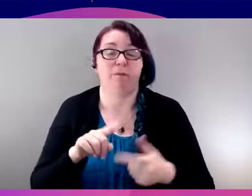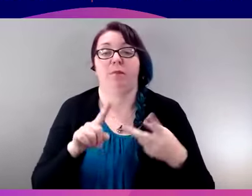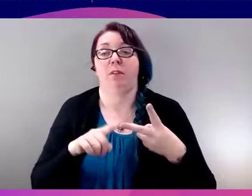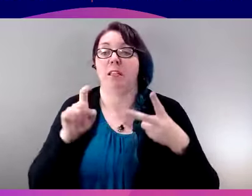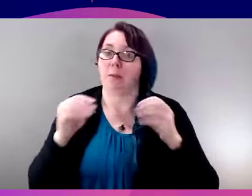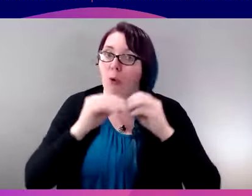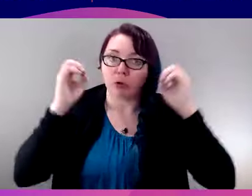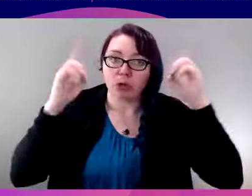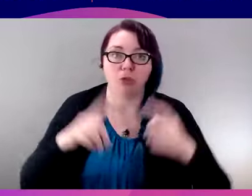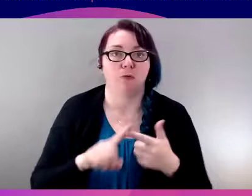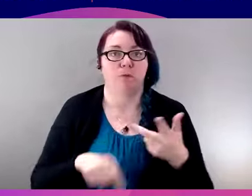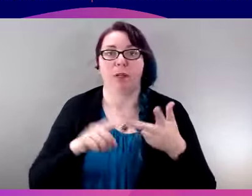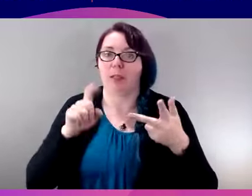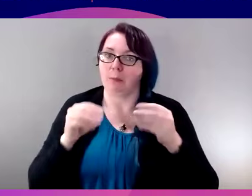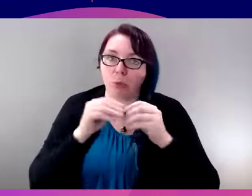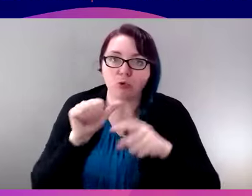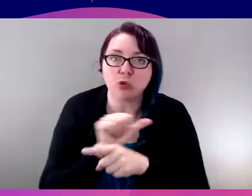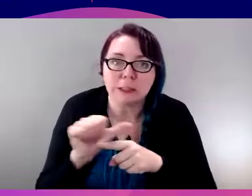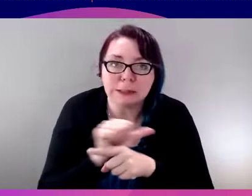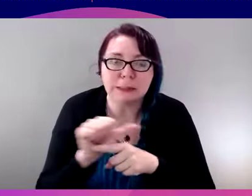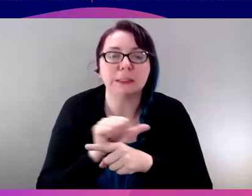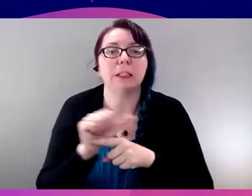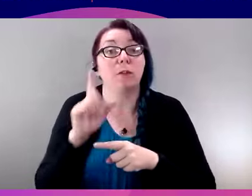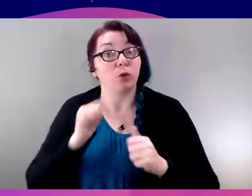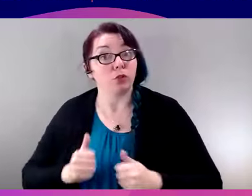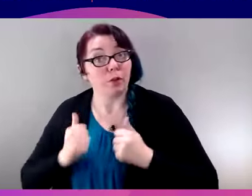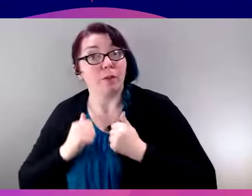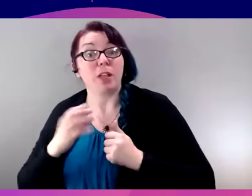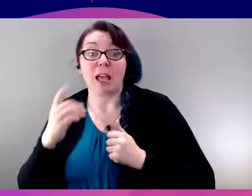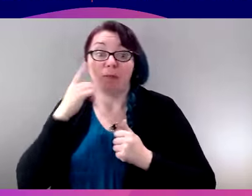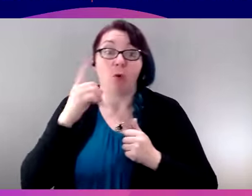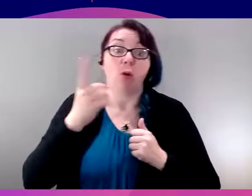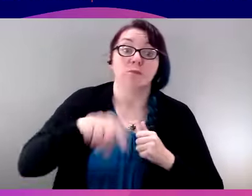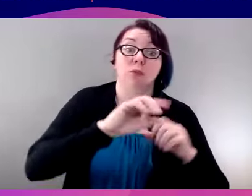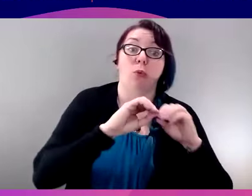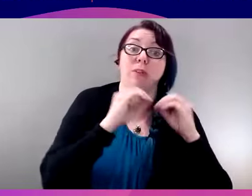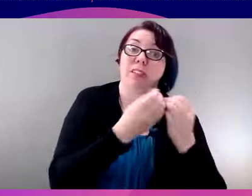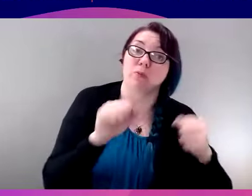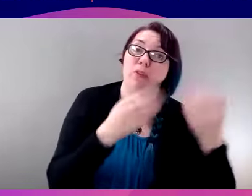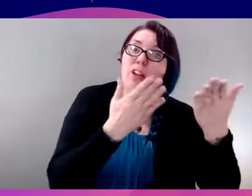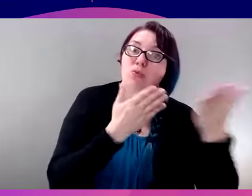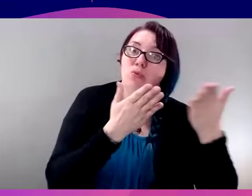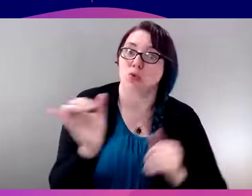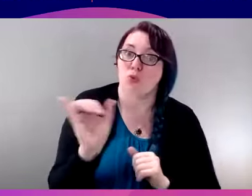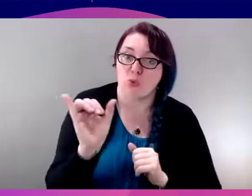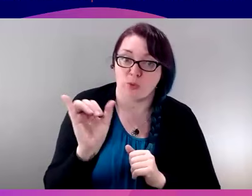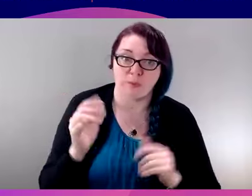service providers and for survivors, for funding, partnership and collaboration